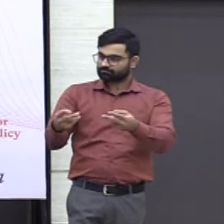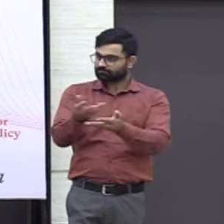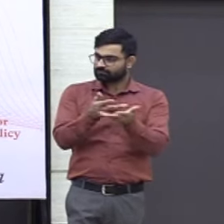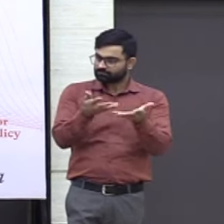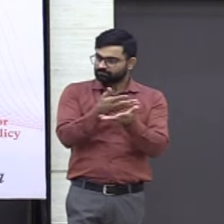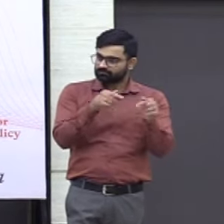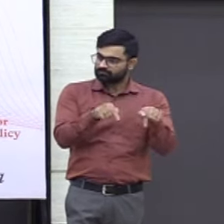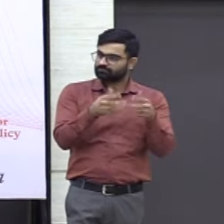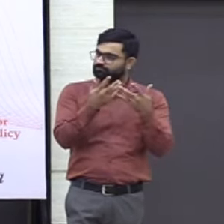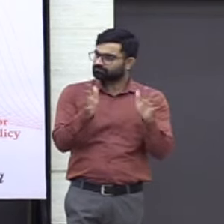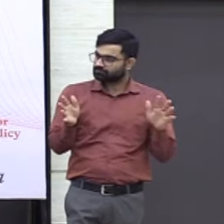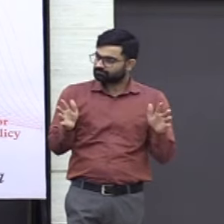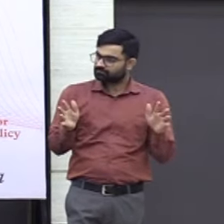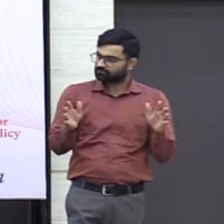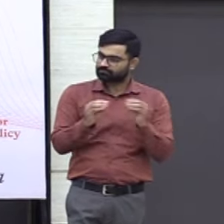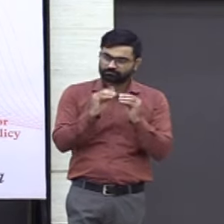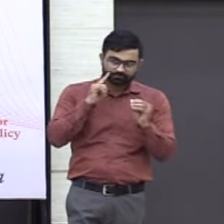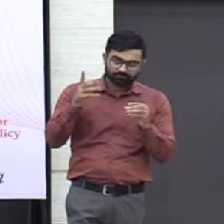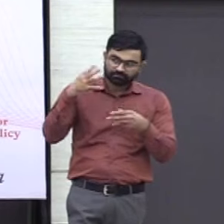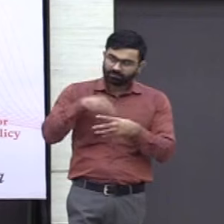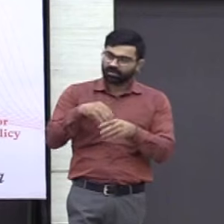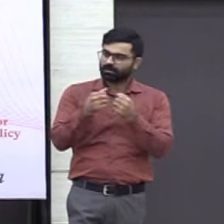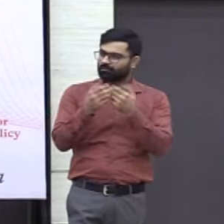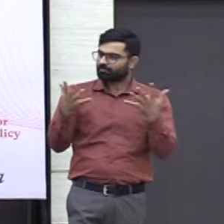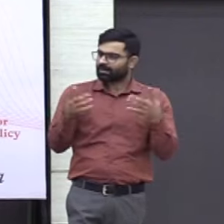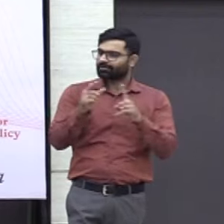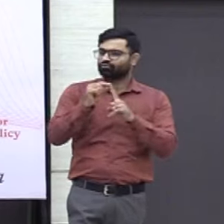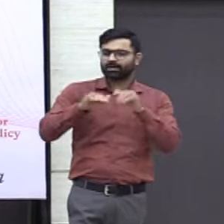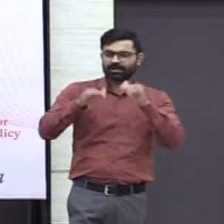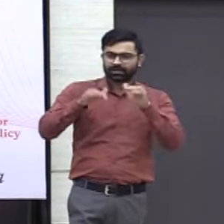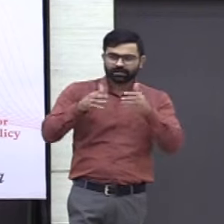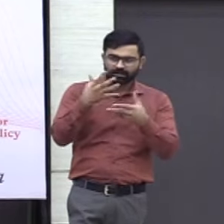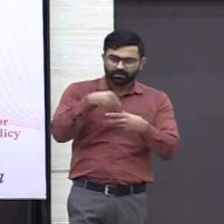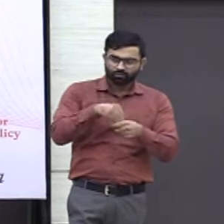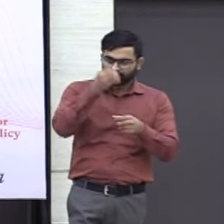discussion on any bill, sir. Even many legislators